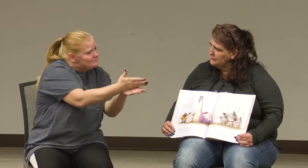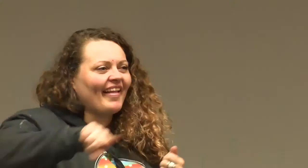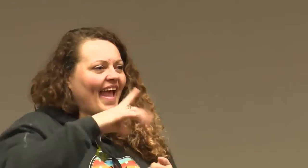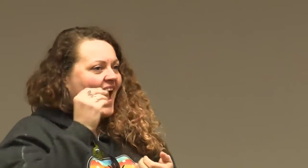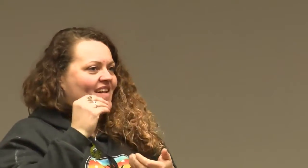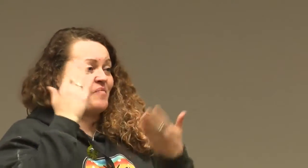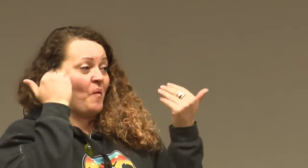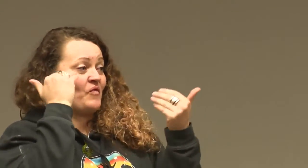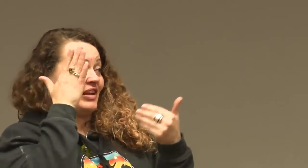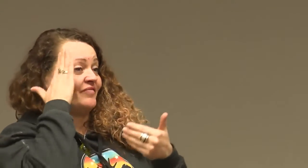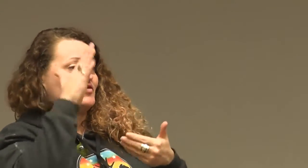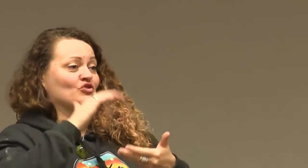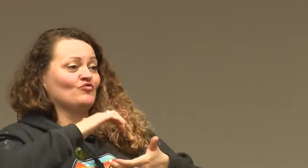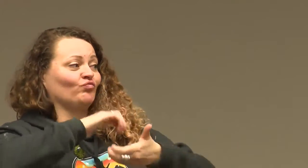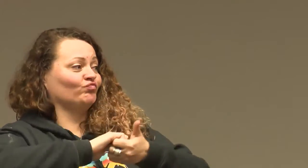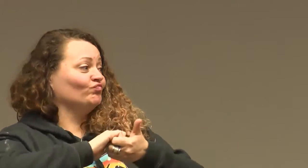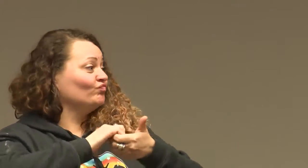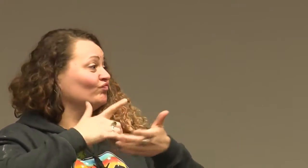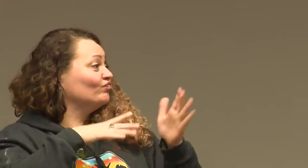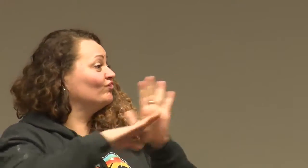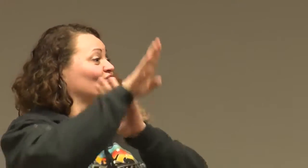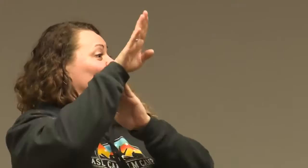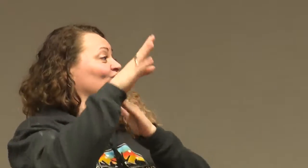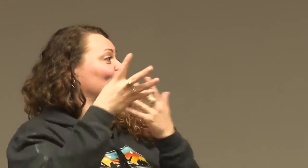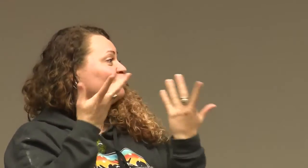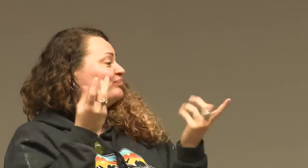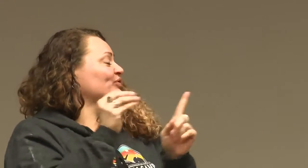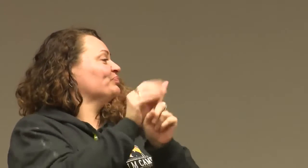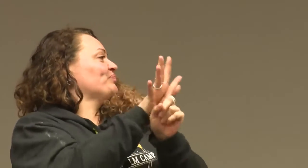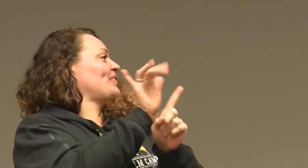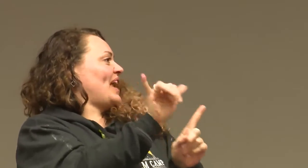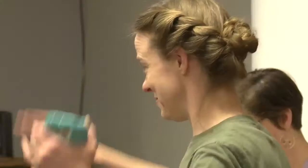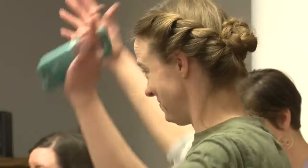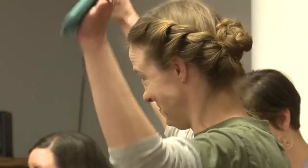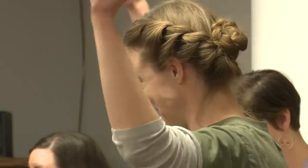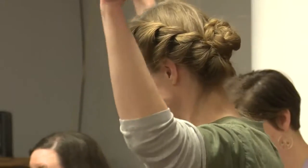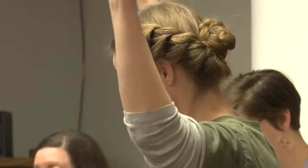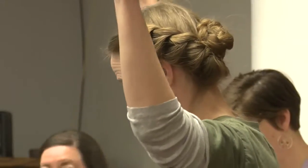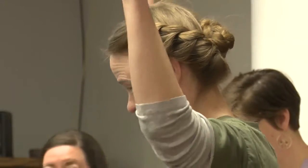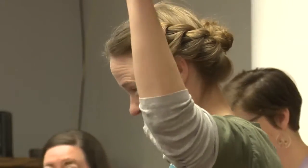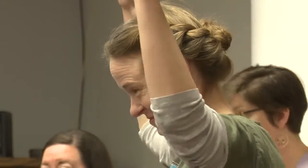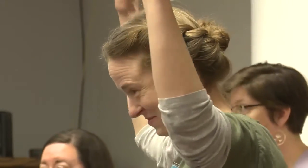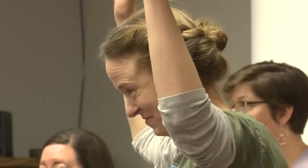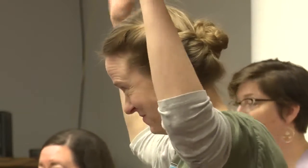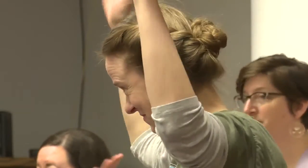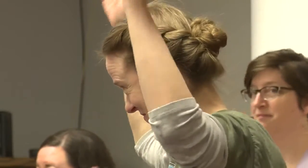deprivation. That's the delay of language learning in a child because of a lack of socialization in the home or community.